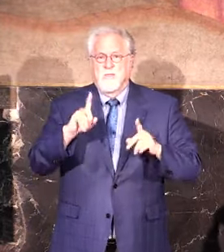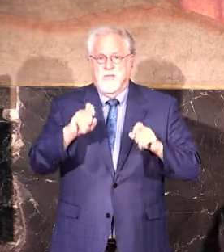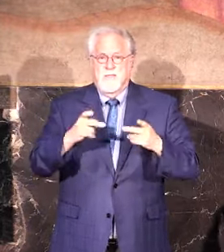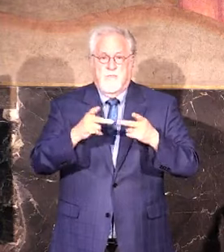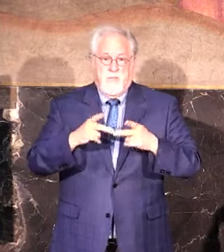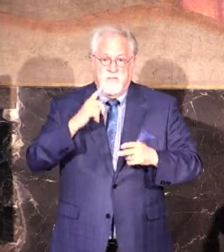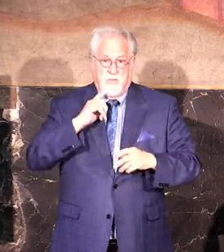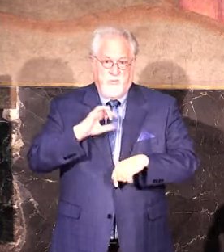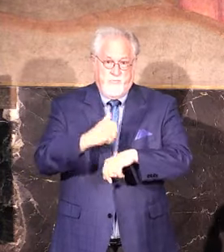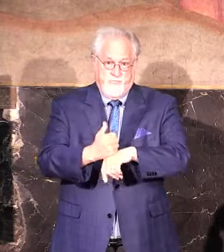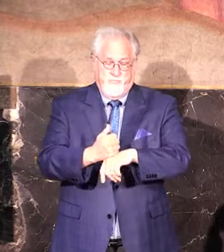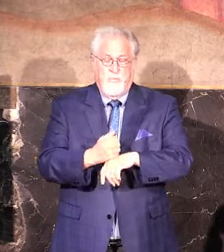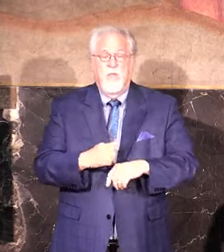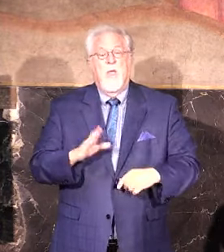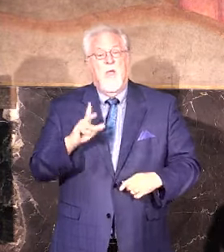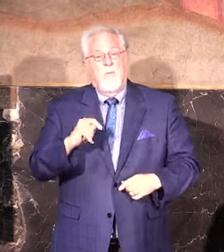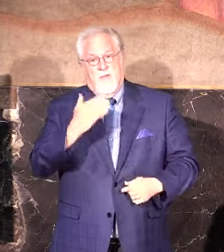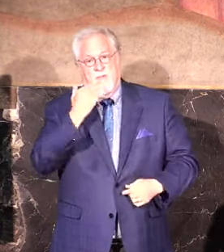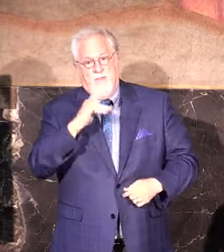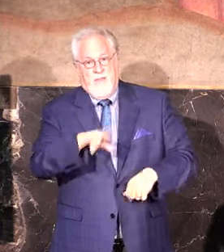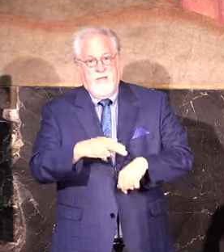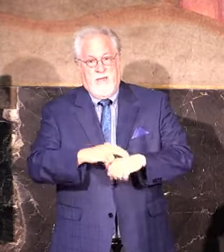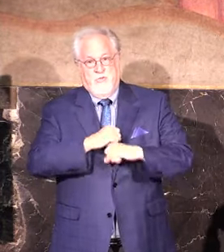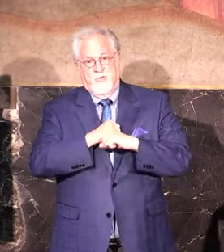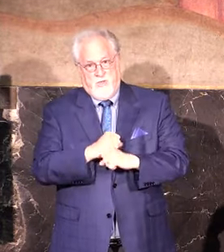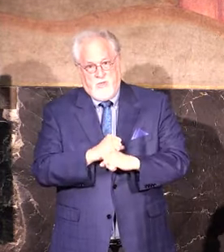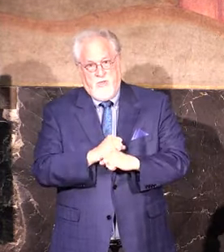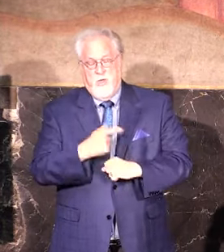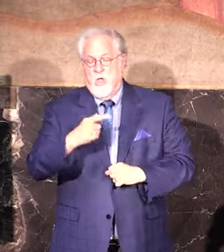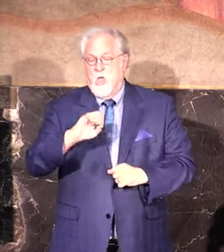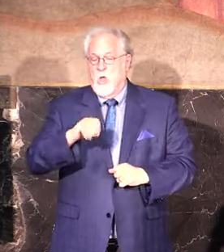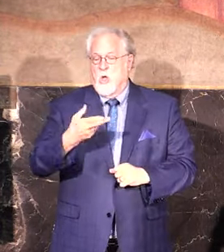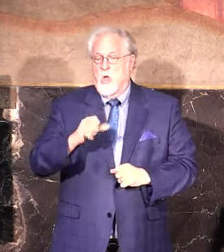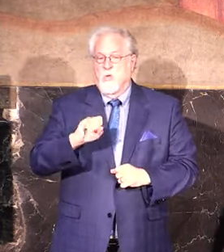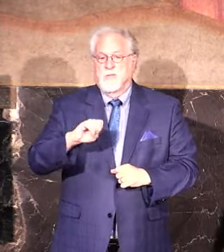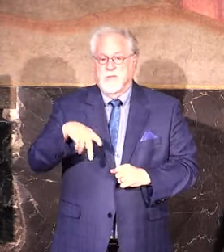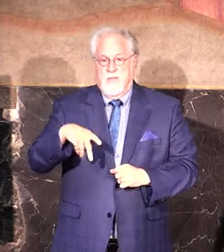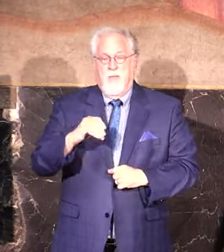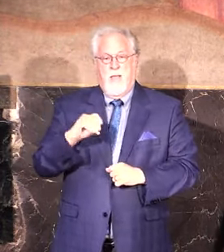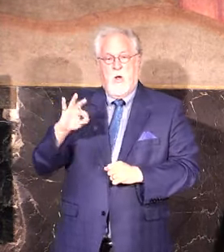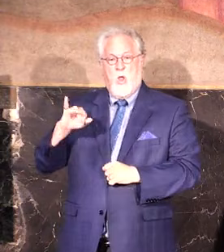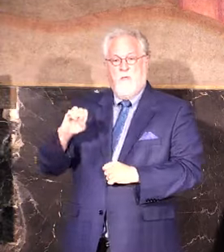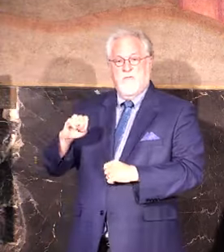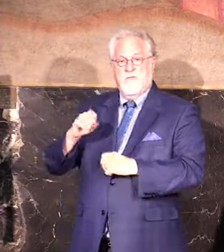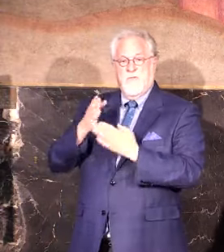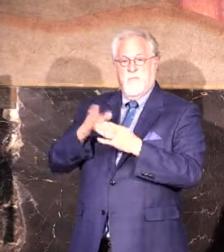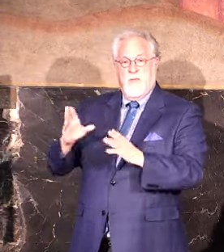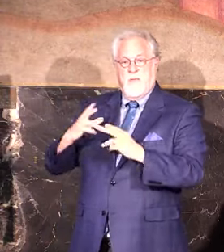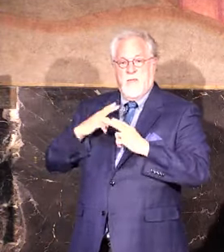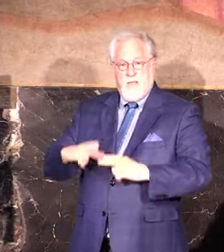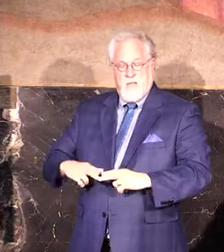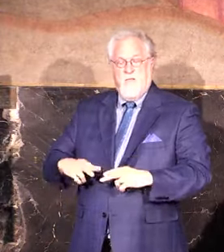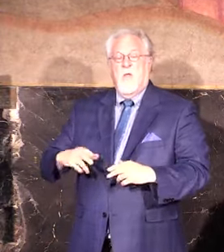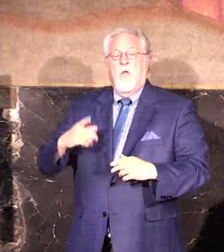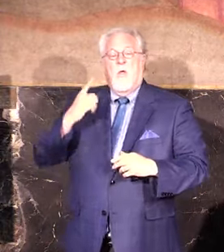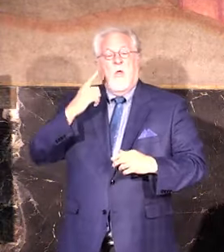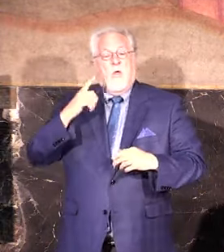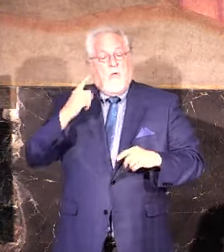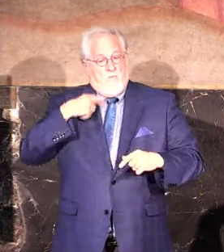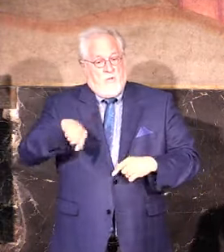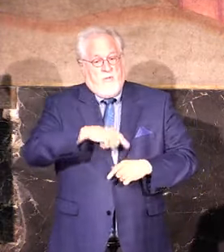going to operate. But I do want to thank the National Guard, GOSEP, and the Office of Public Health for the work that they're doing to conduct